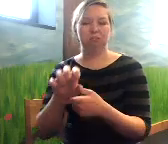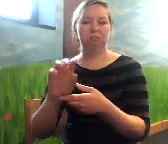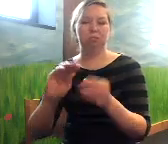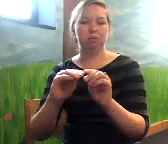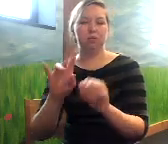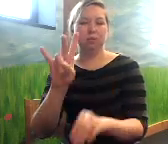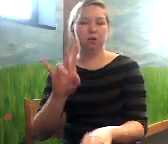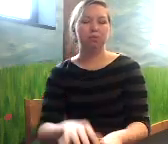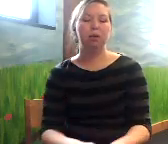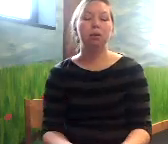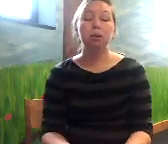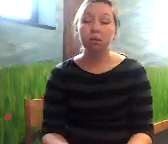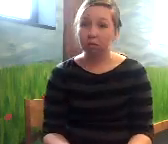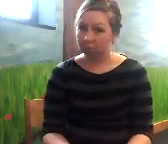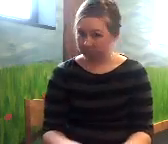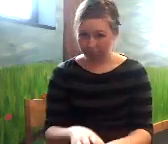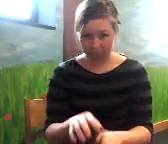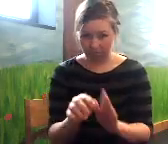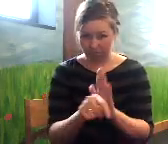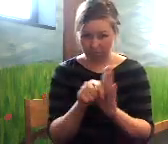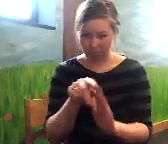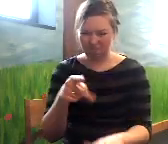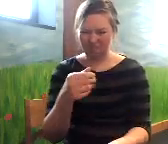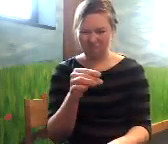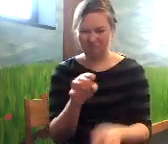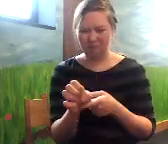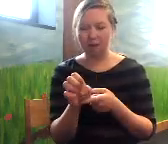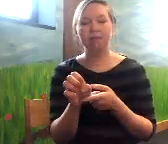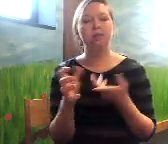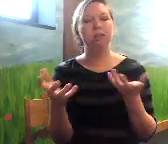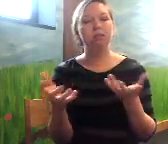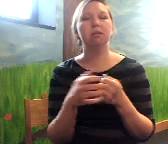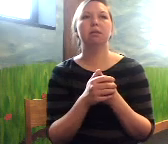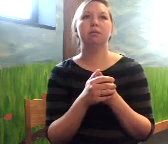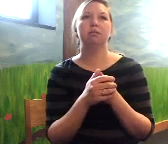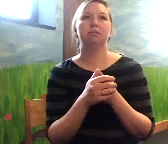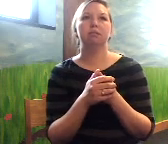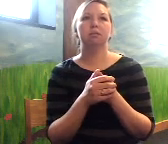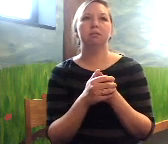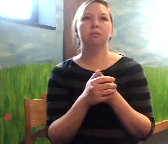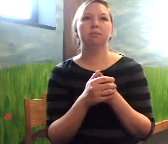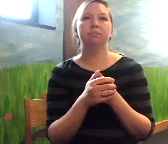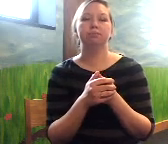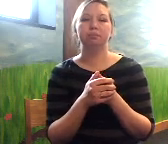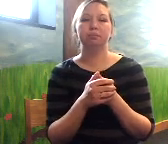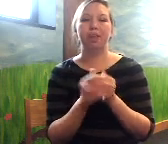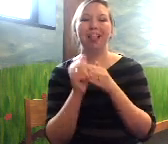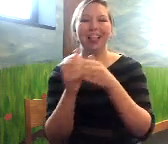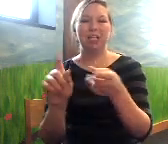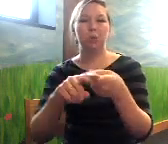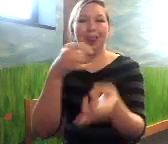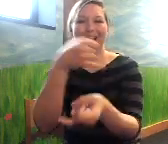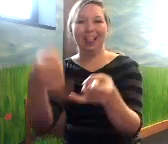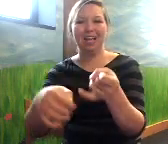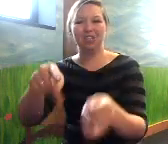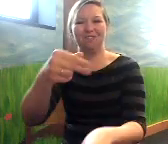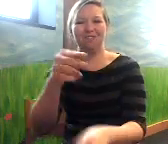And that phase leads us directly to the last phase, and that is the reinvention